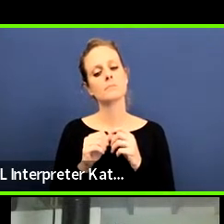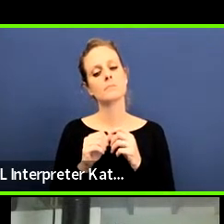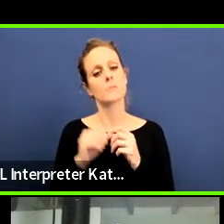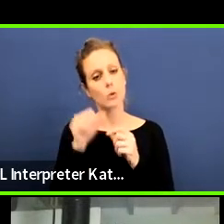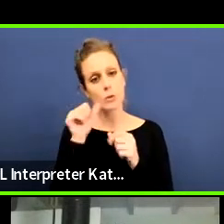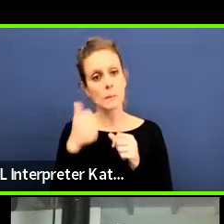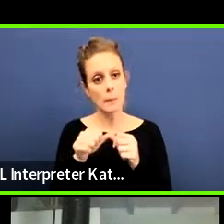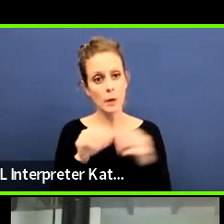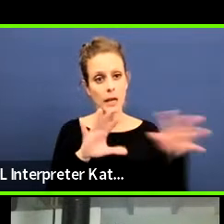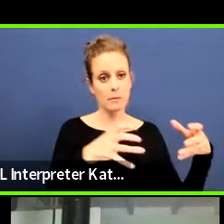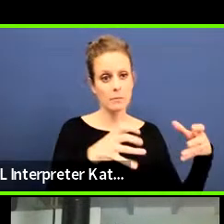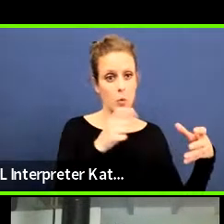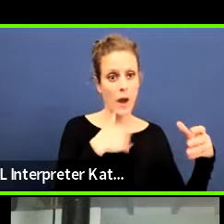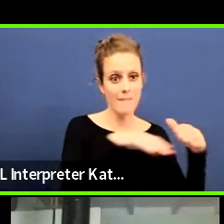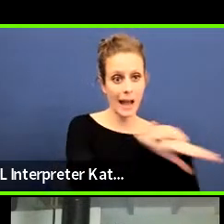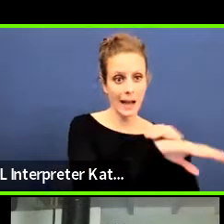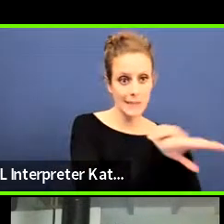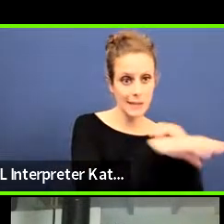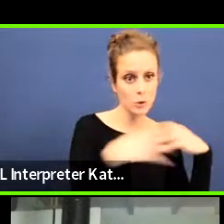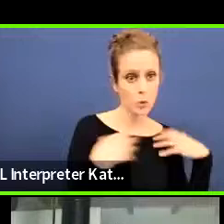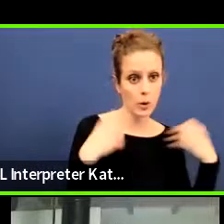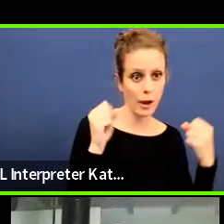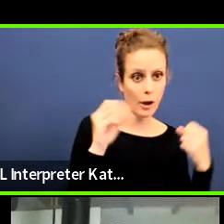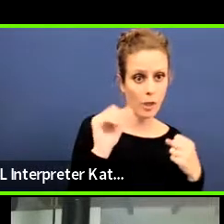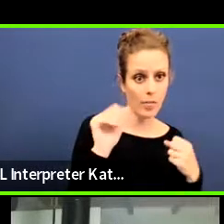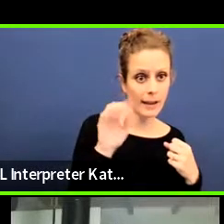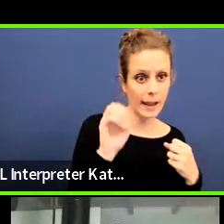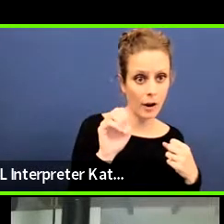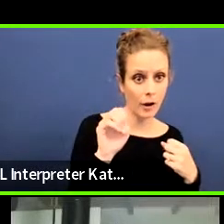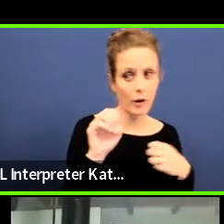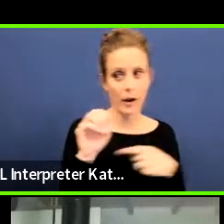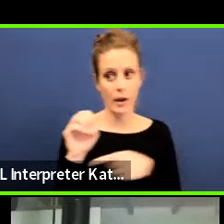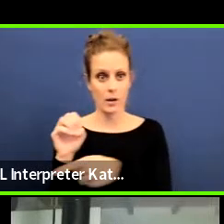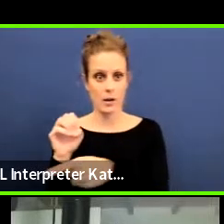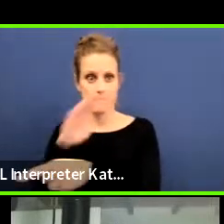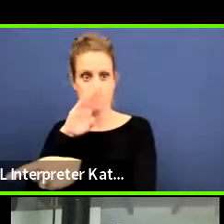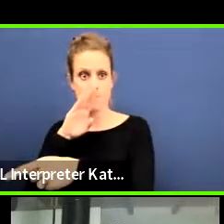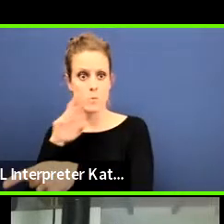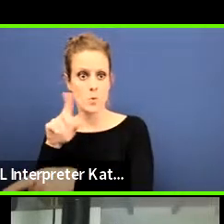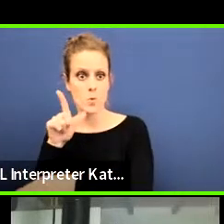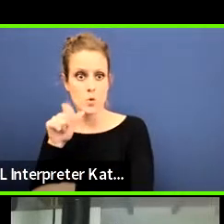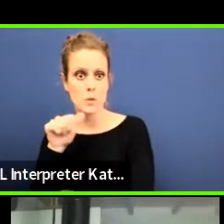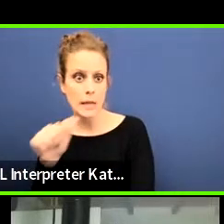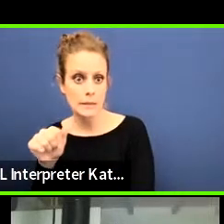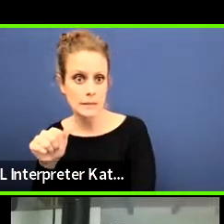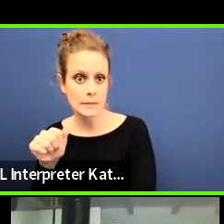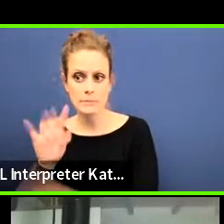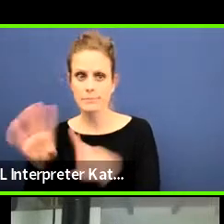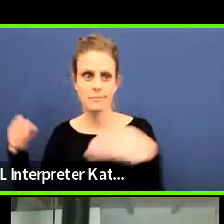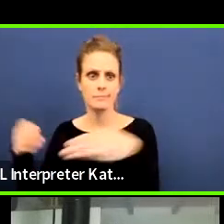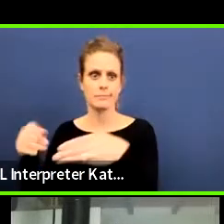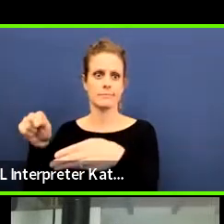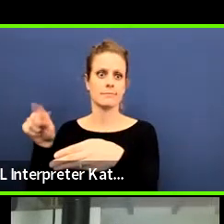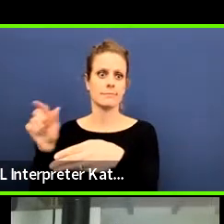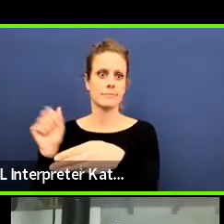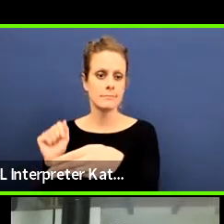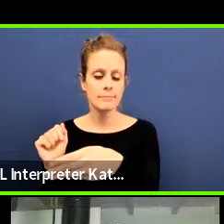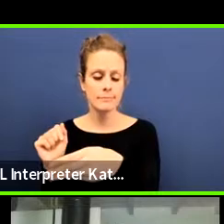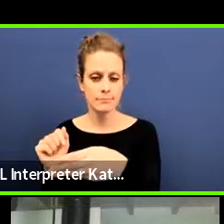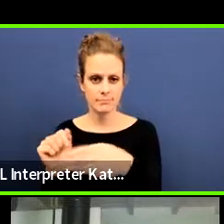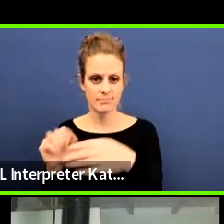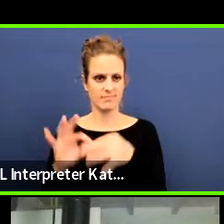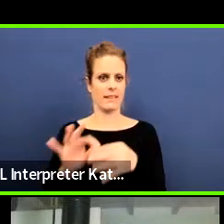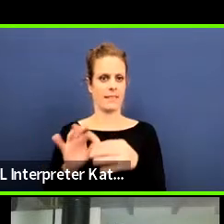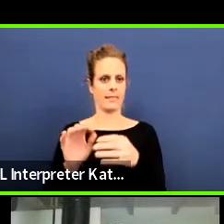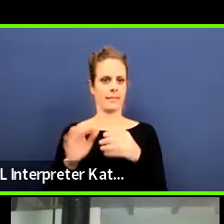doesn't have access to care, both generally and in the county, because that's really our main thrust here, is to figure out where